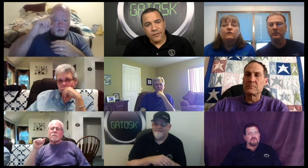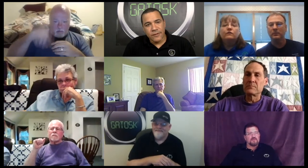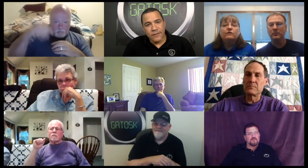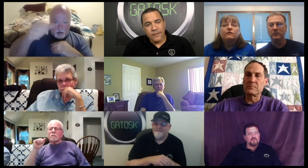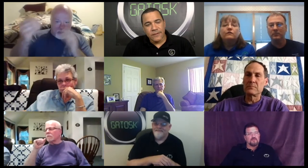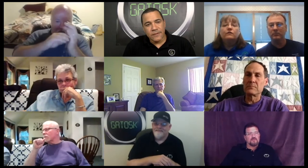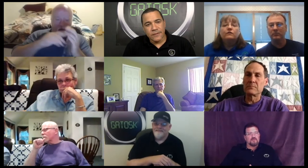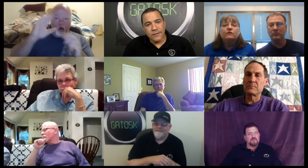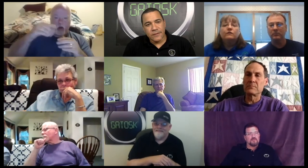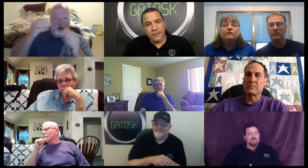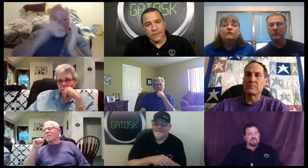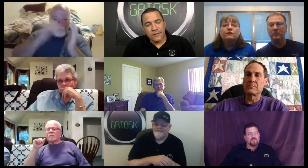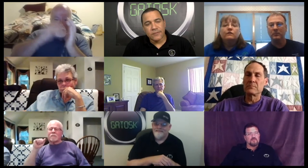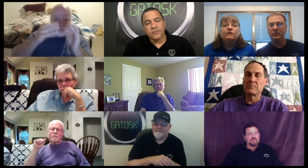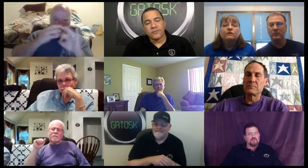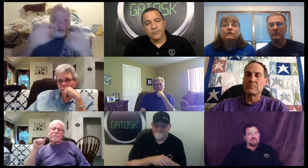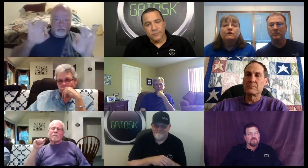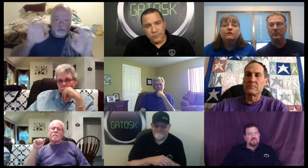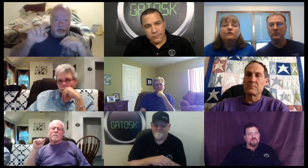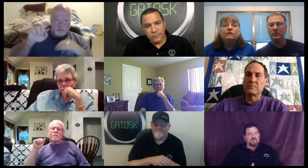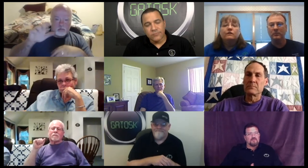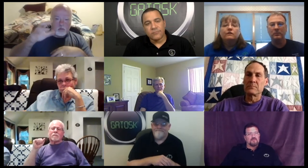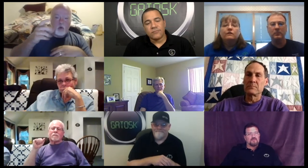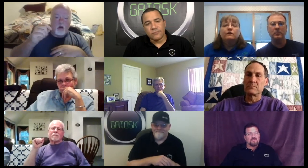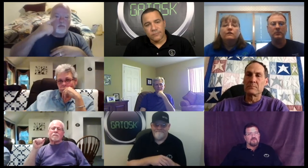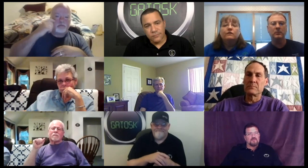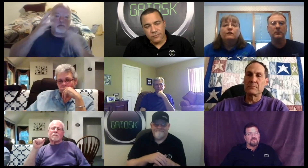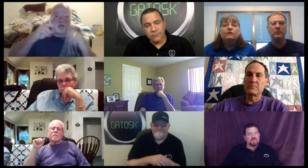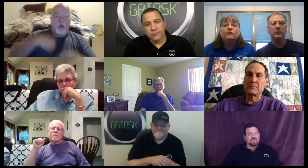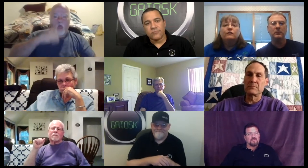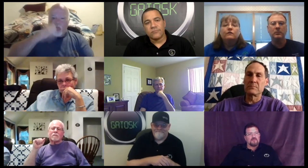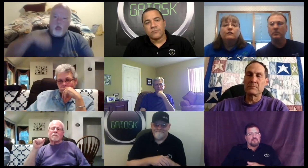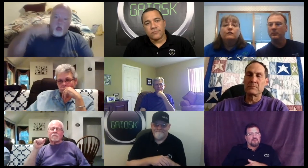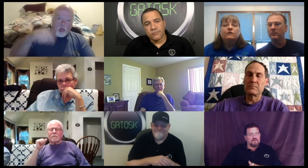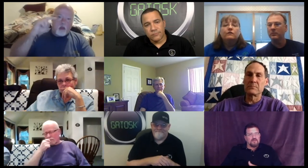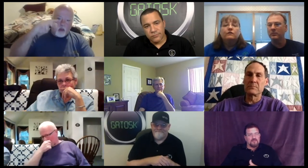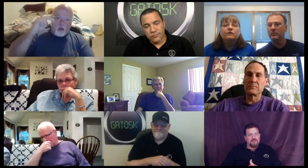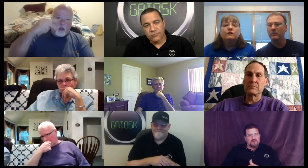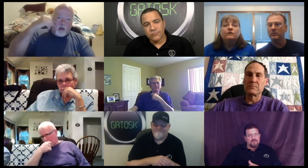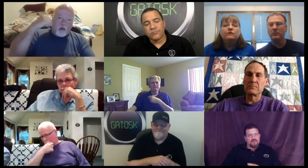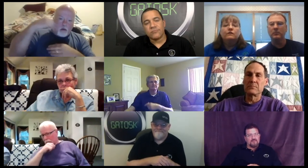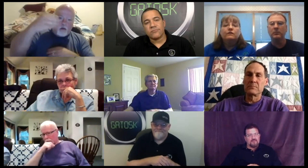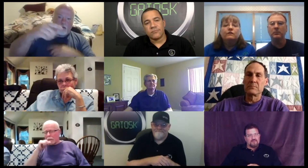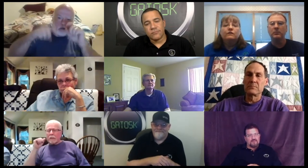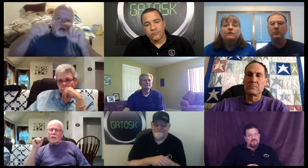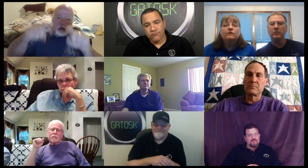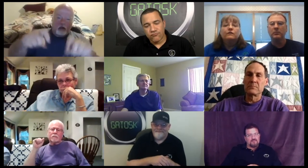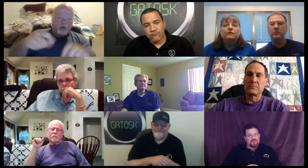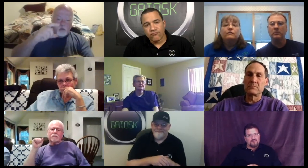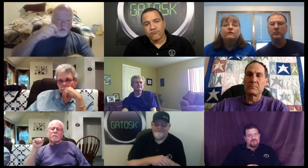If you fail the test, do you have to pay again, or is it free to take the test again? Some of people are saying they don't